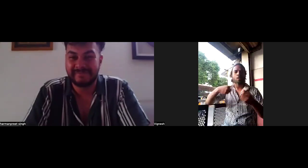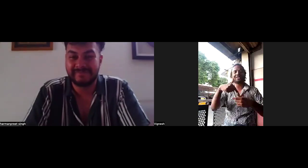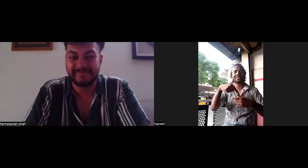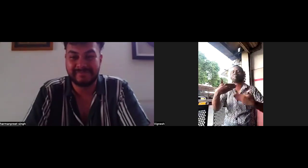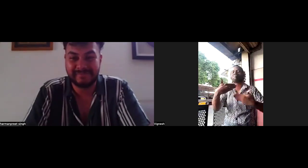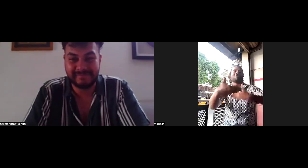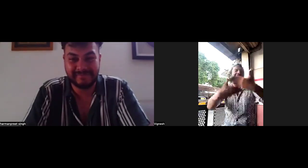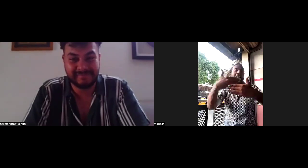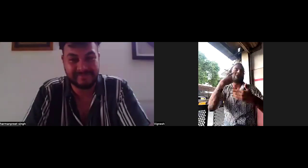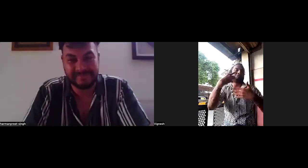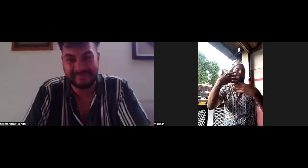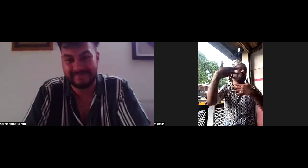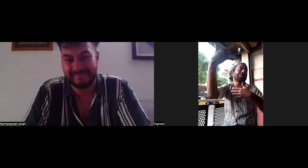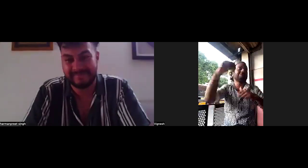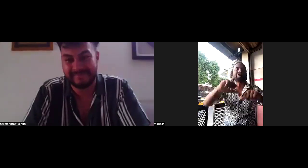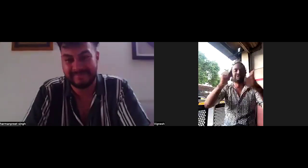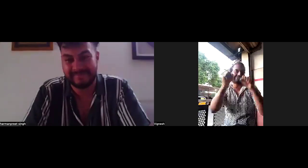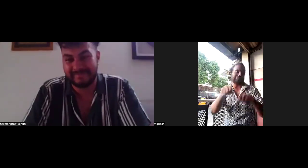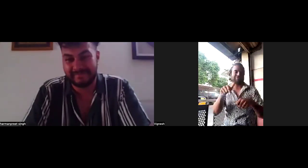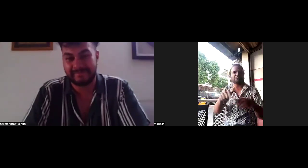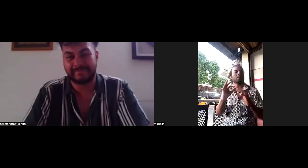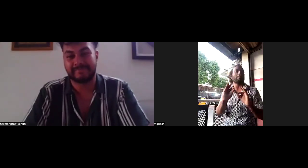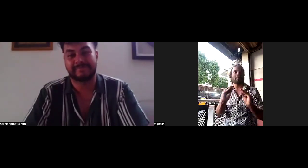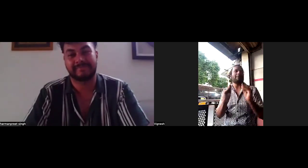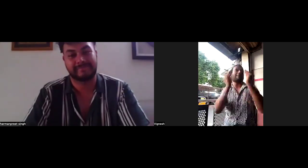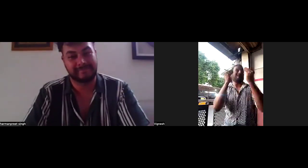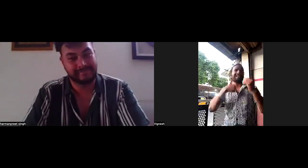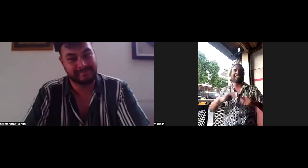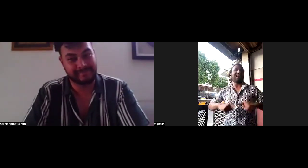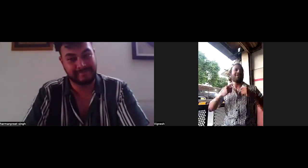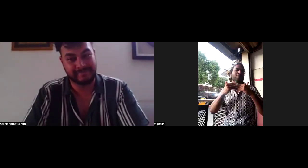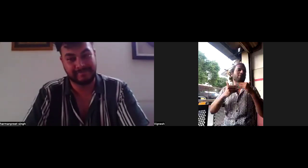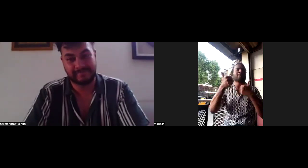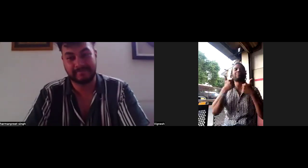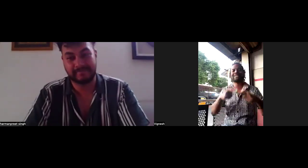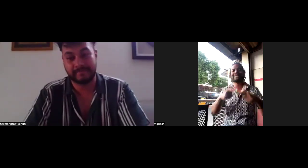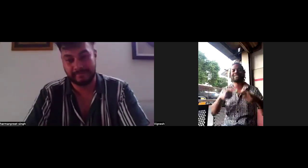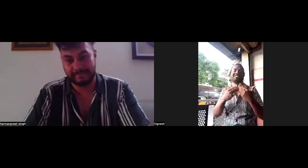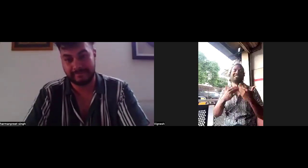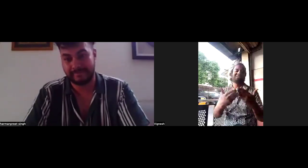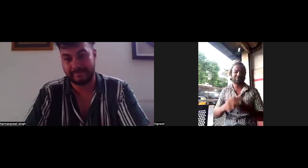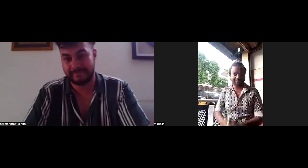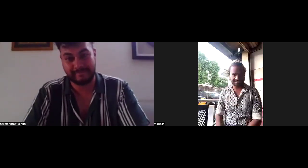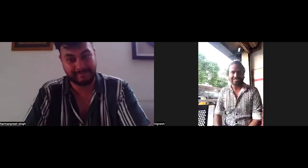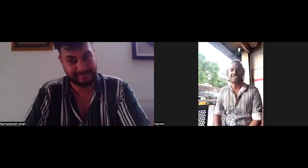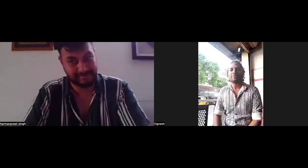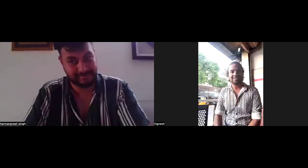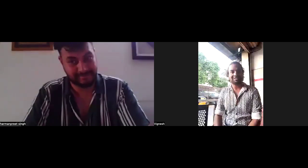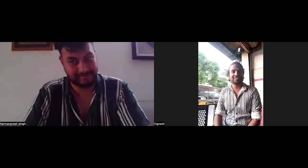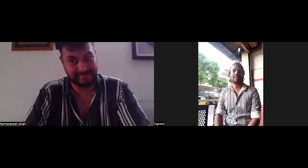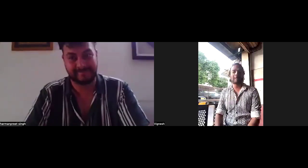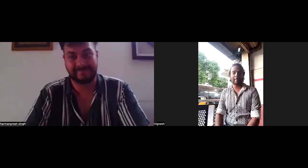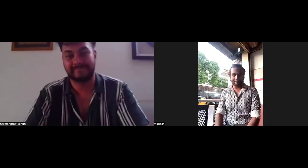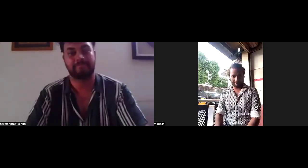there were some members who were, students, and we counseled them, supported them, and that person went through school. So we are